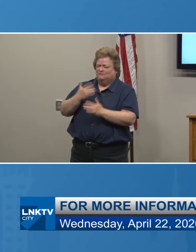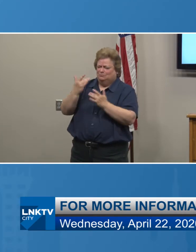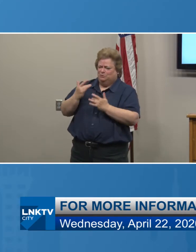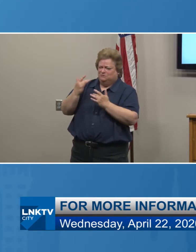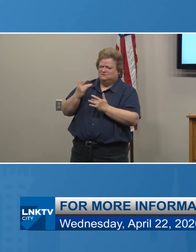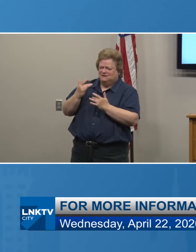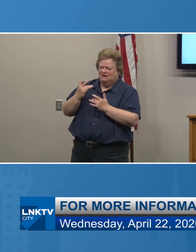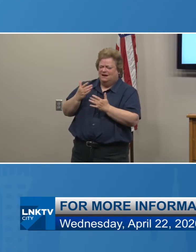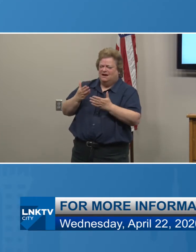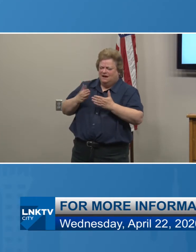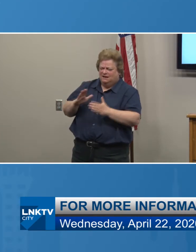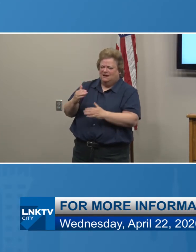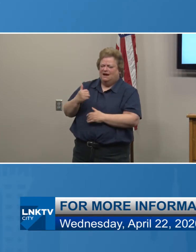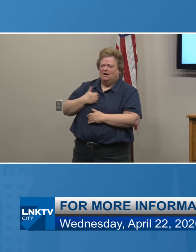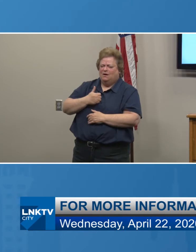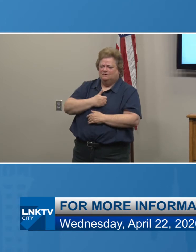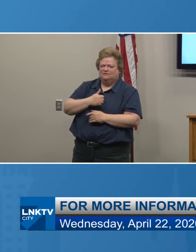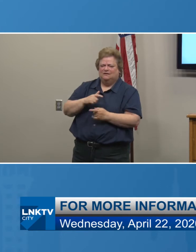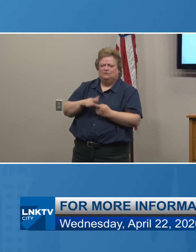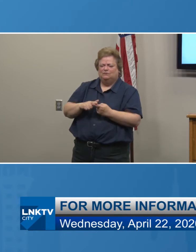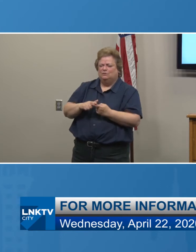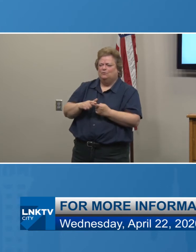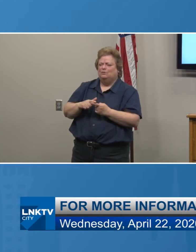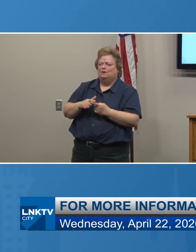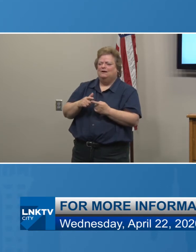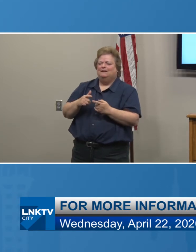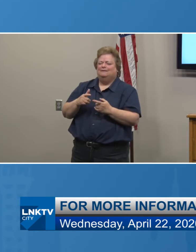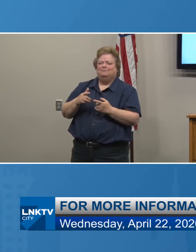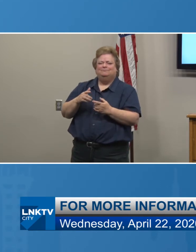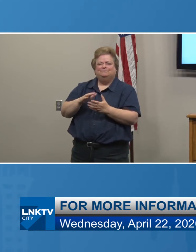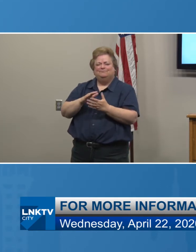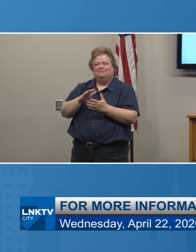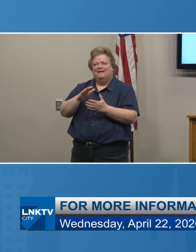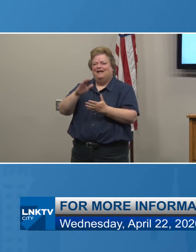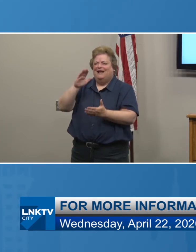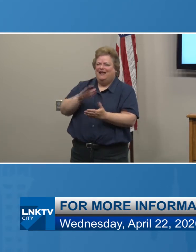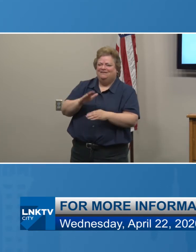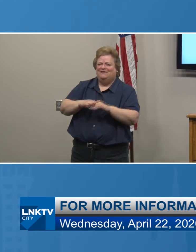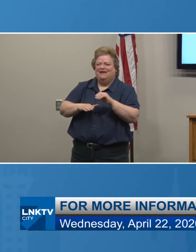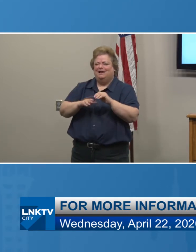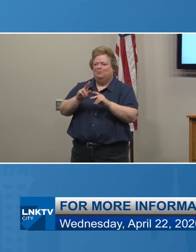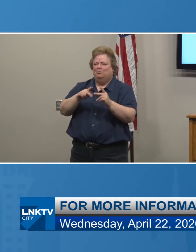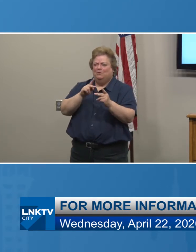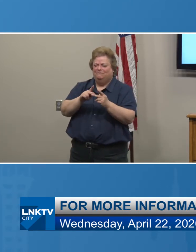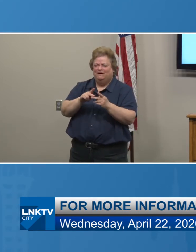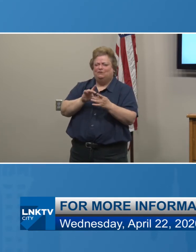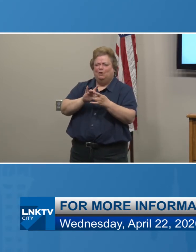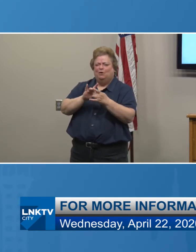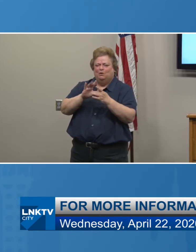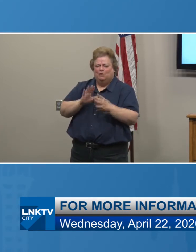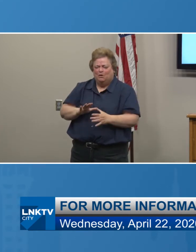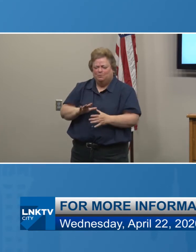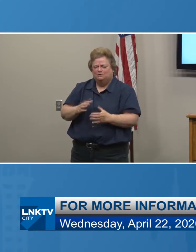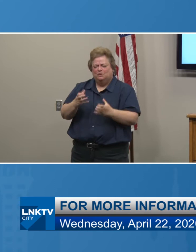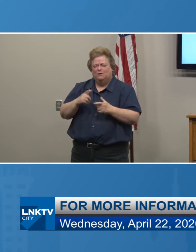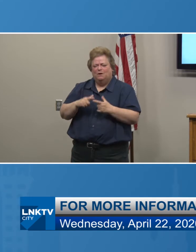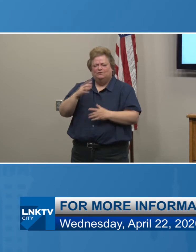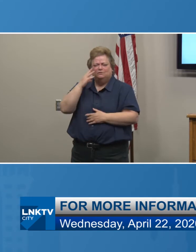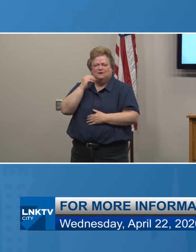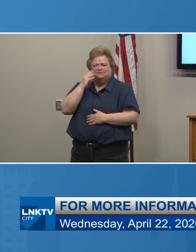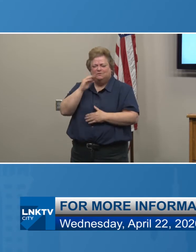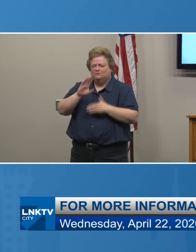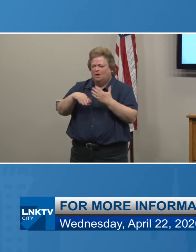allow ourselves to be less than perfect copers. We want to be able to experience all of